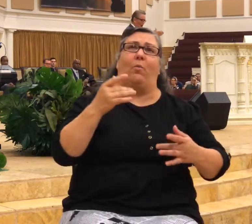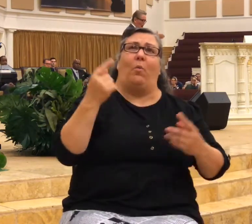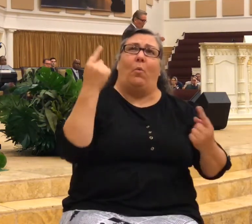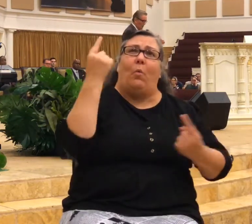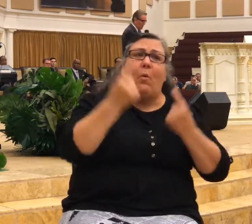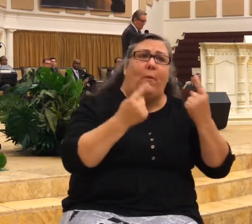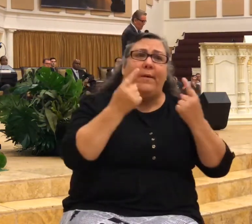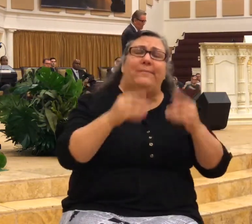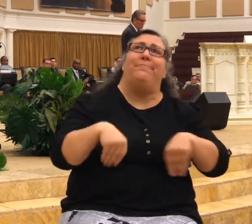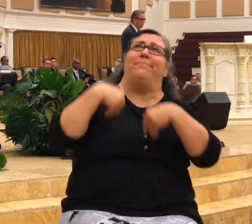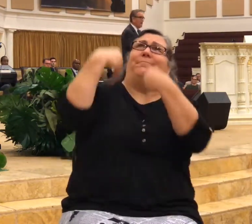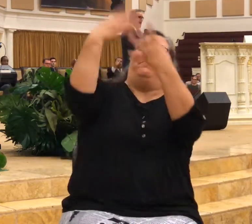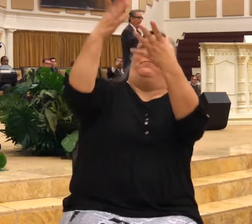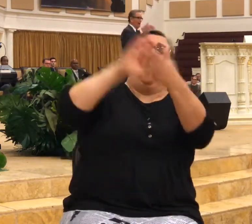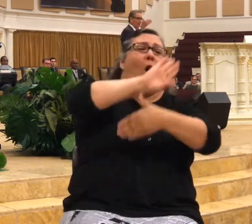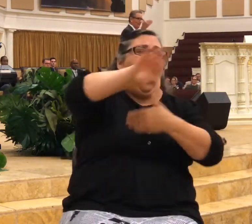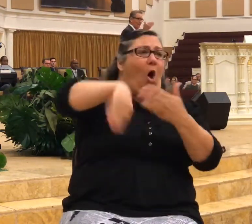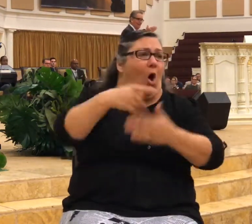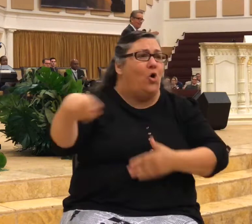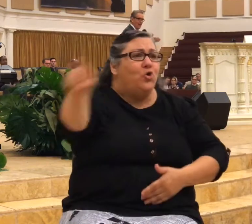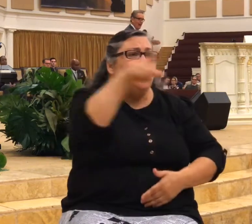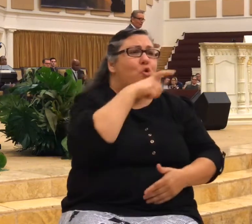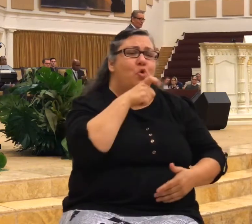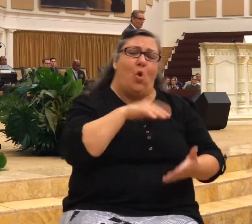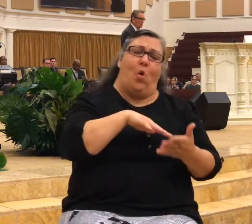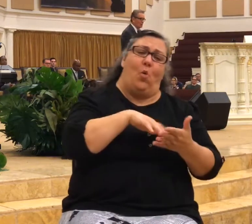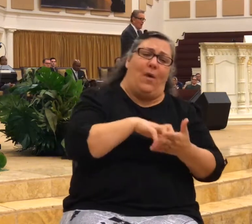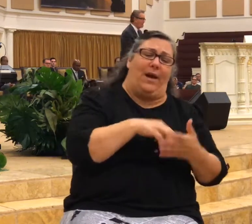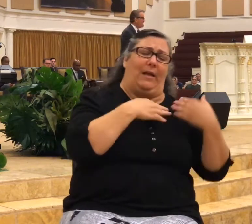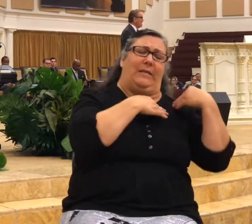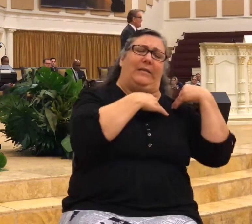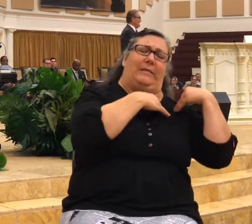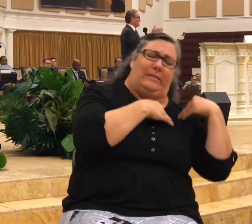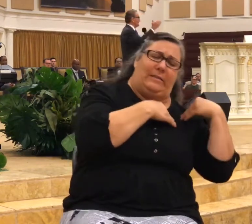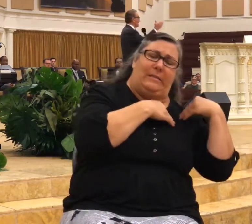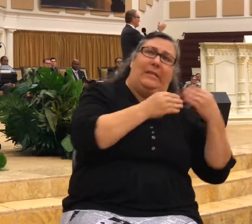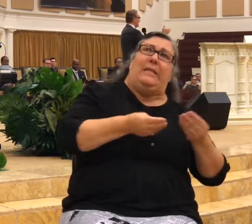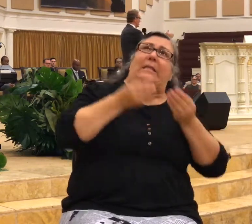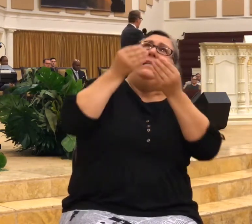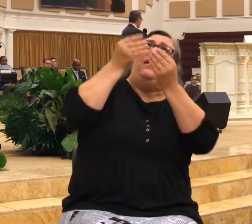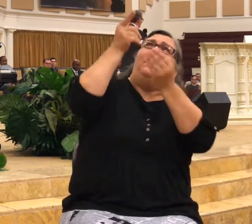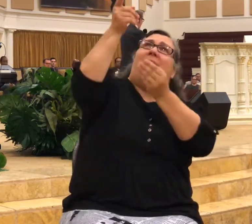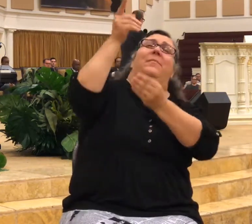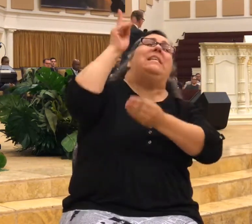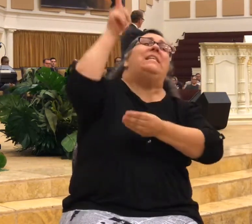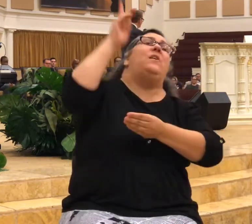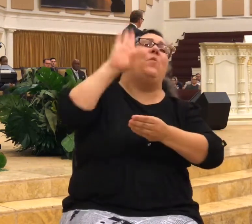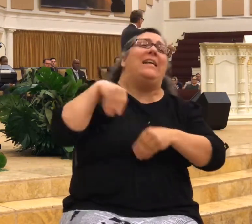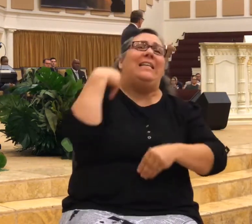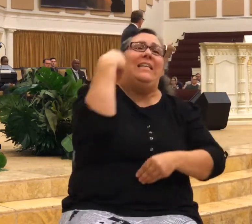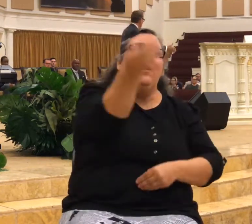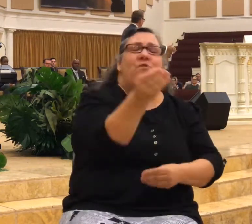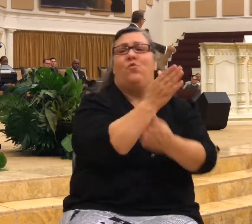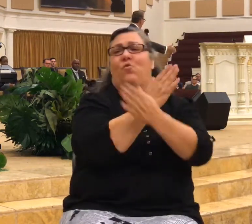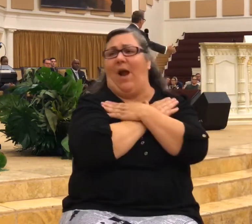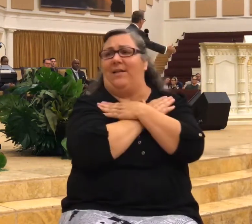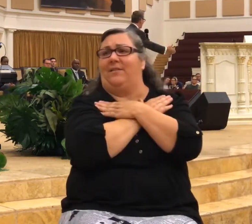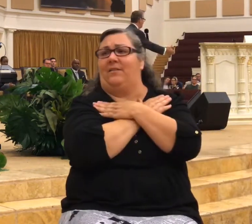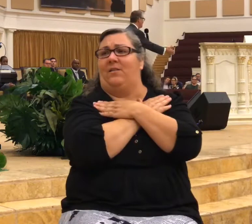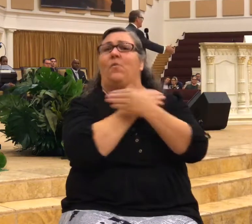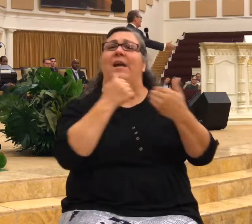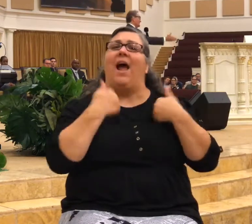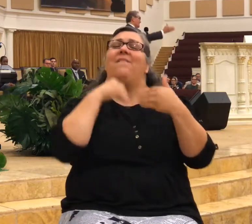me all ye that are laboring and are heavy laden, and I will give you rest. He has given us access. Praise the